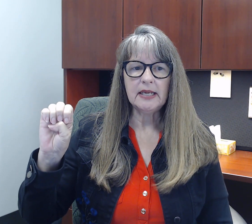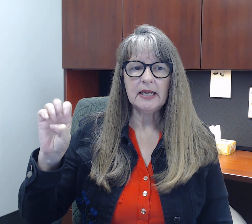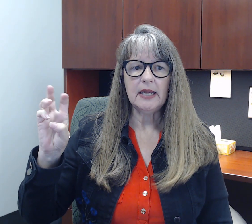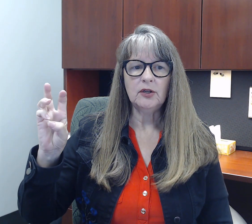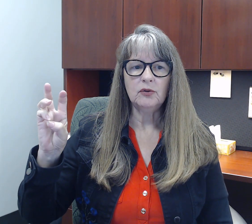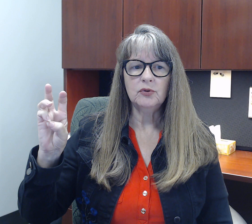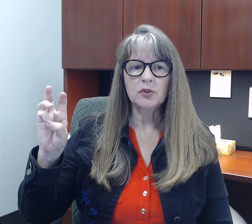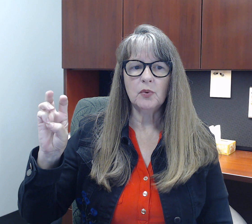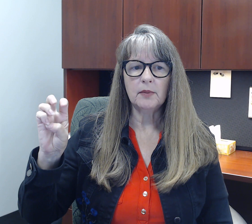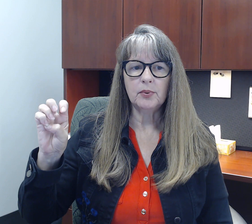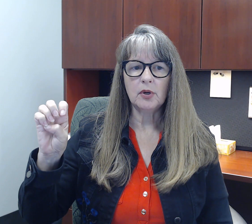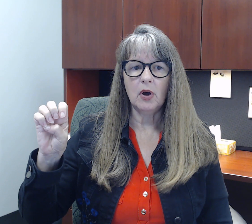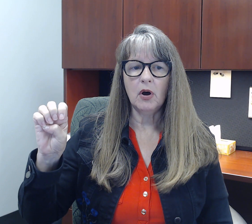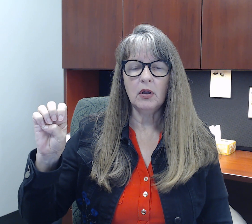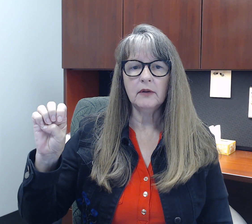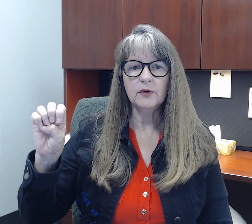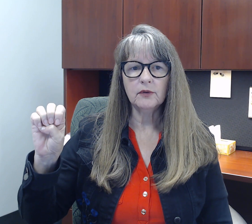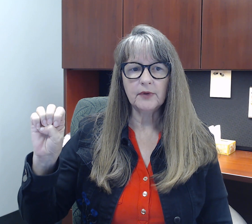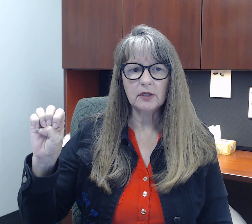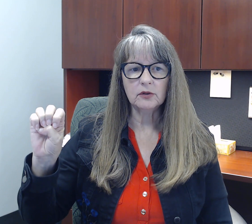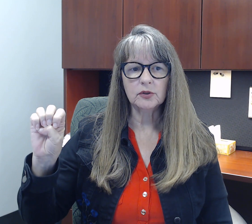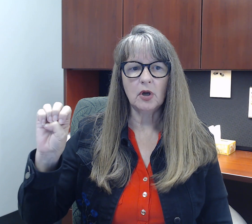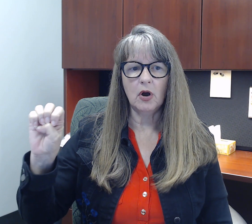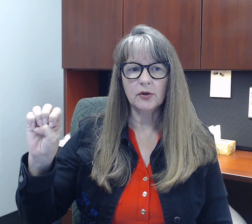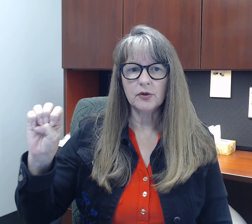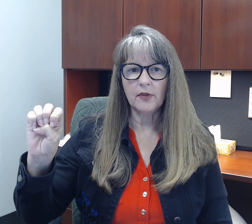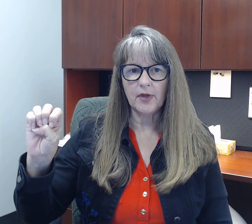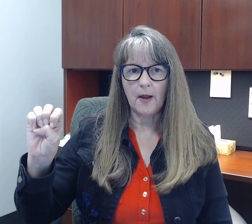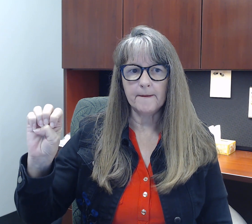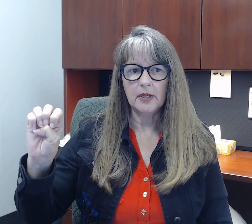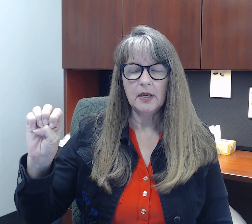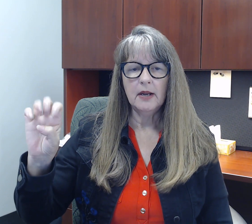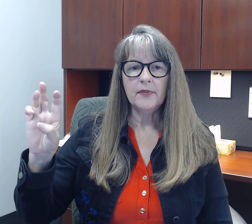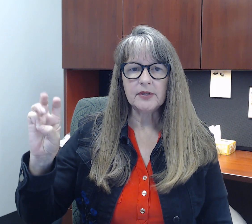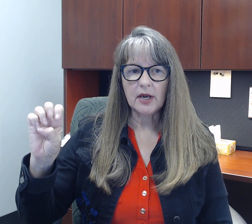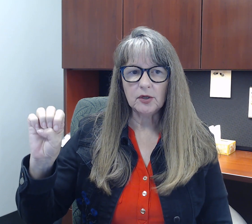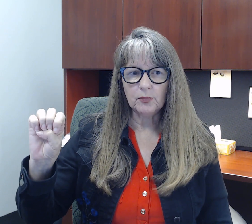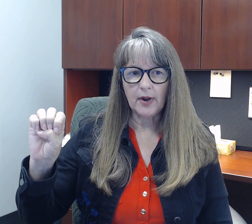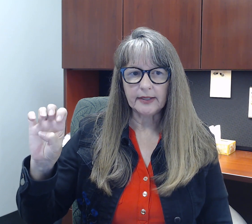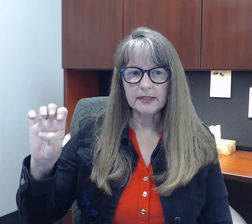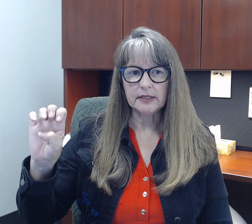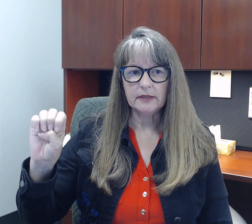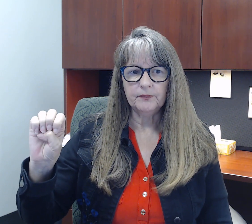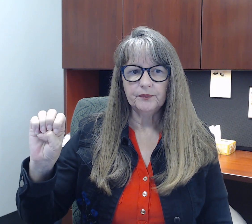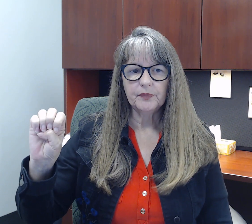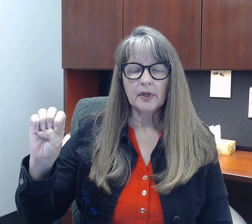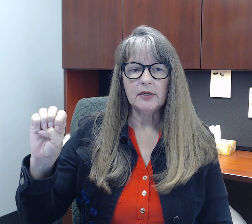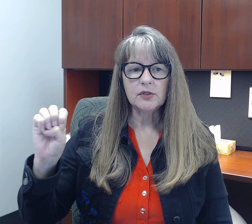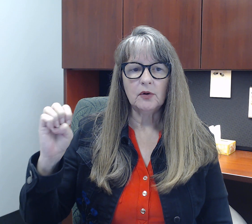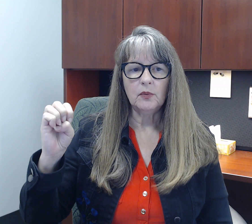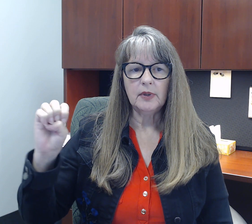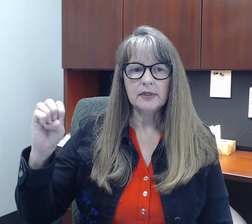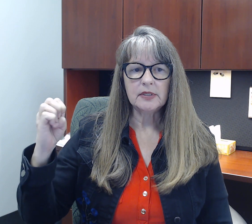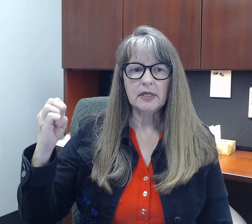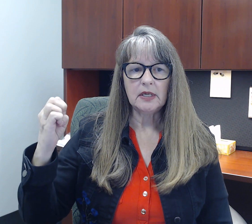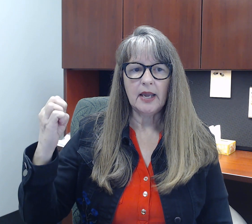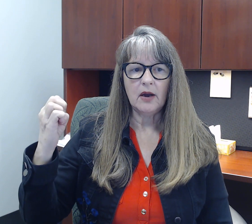E, and you just want to put all of your fingers onto the thumb. That's how you practice it. And so see how